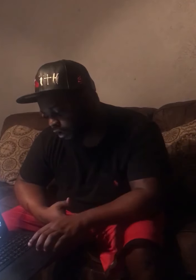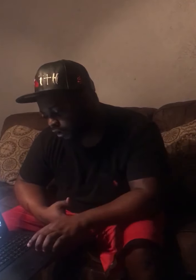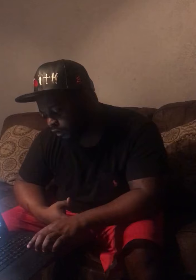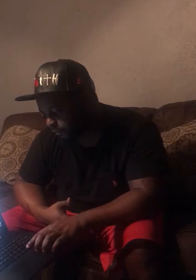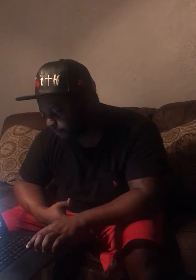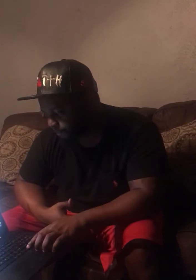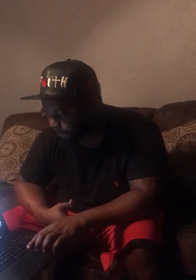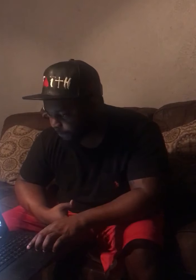oil.